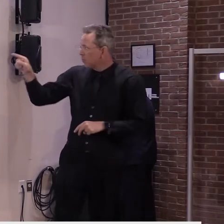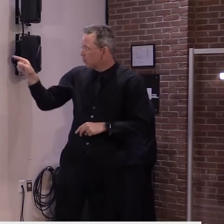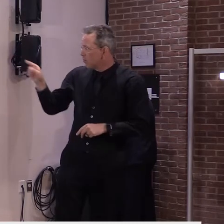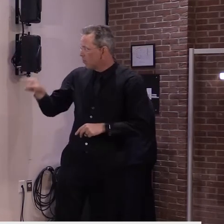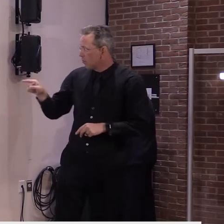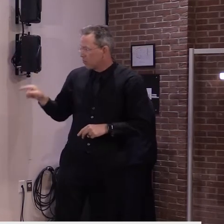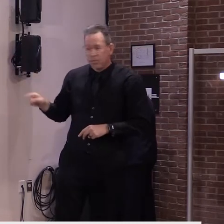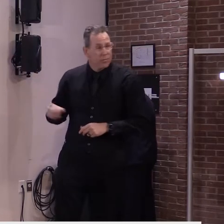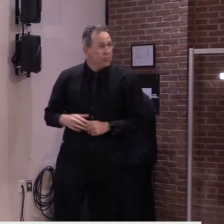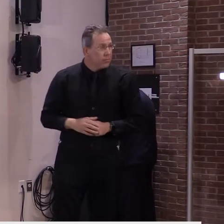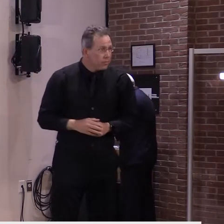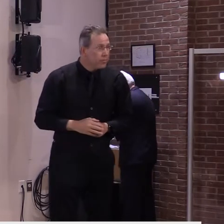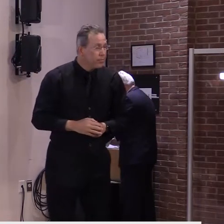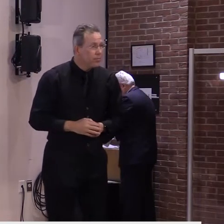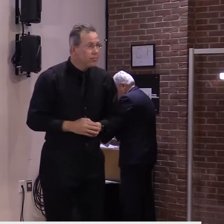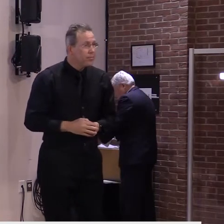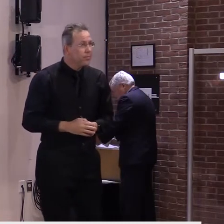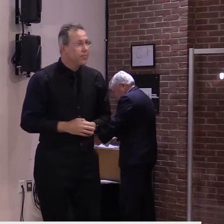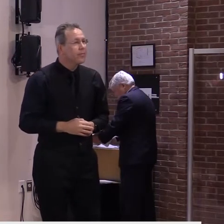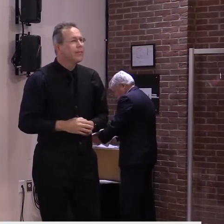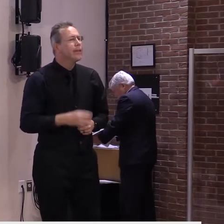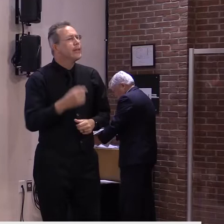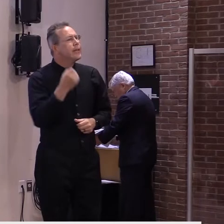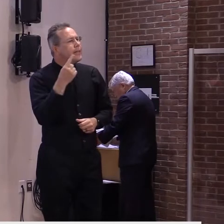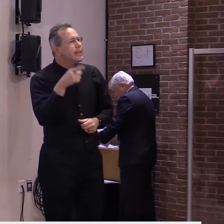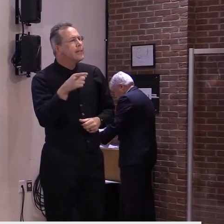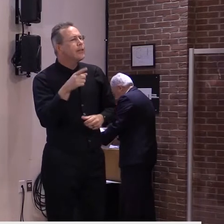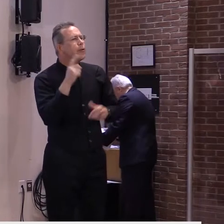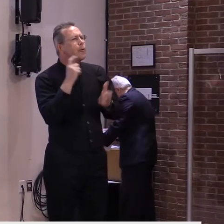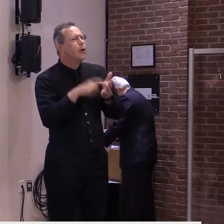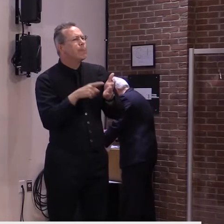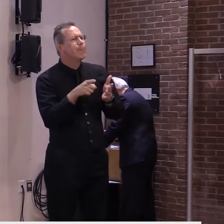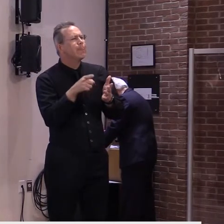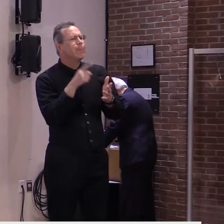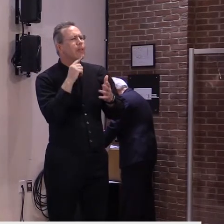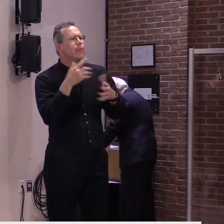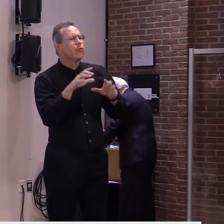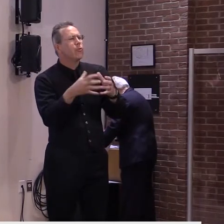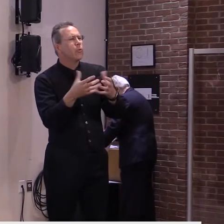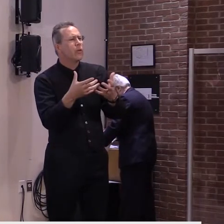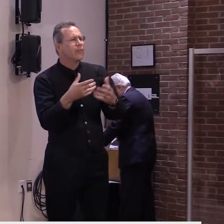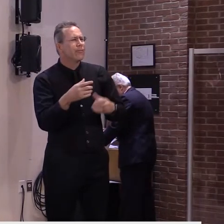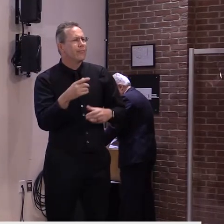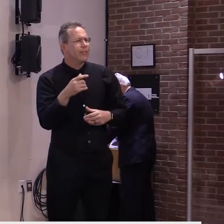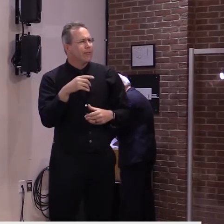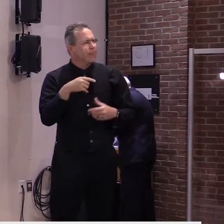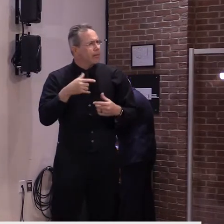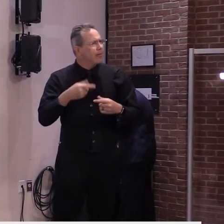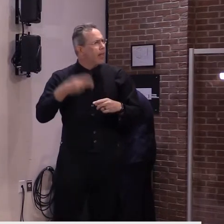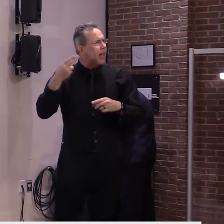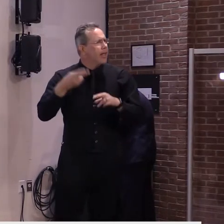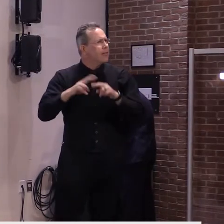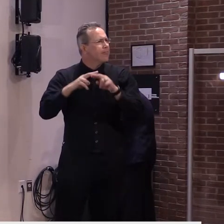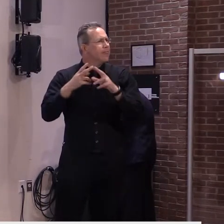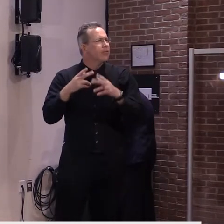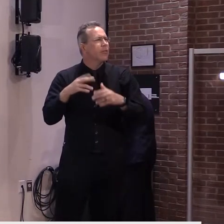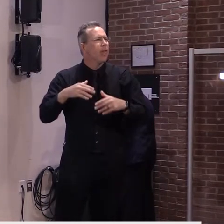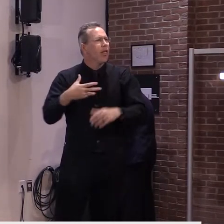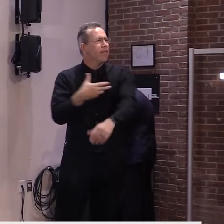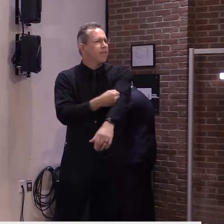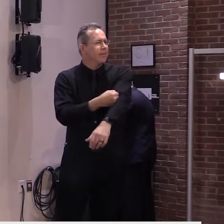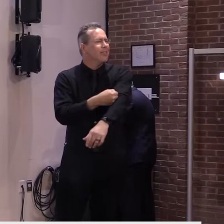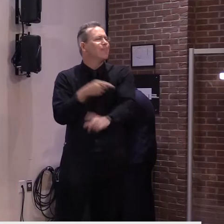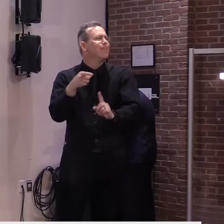However, note that still the case rates remain higher in the age bands that have the lower vaccination rates.